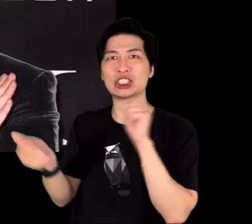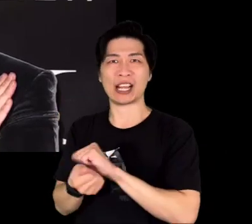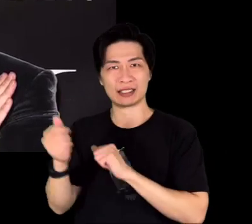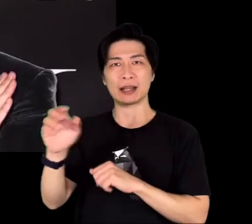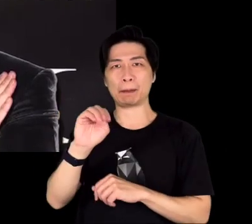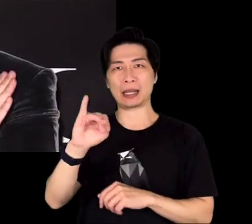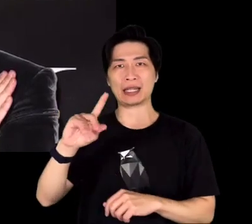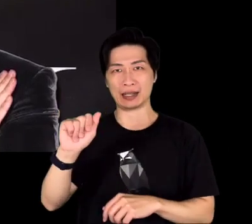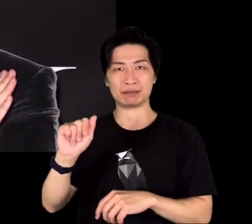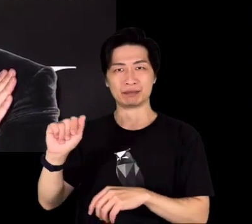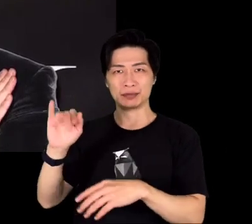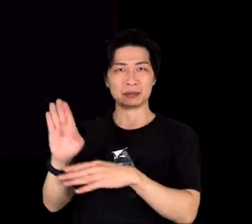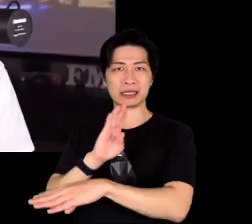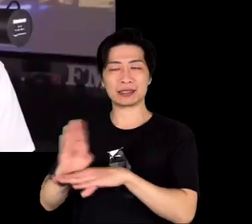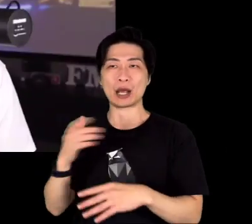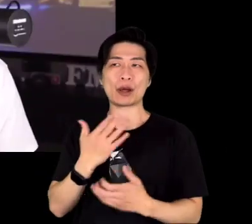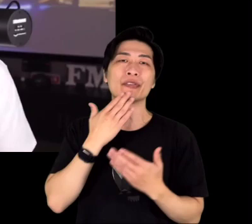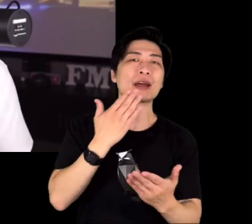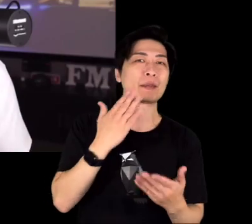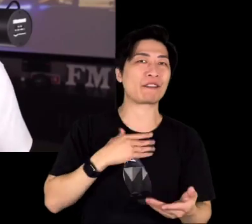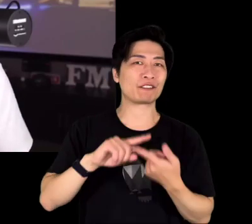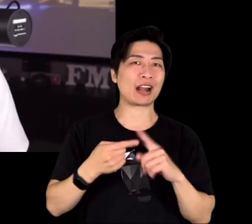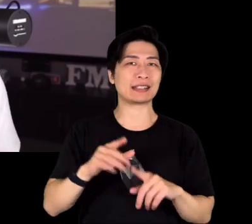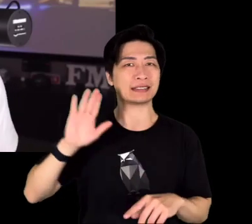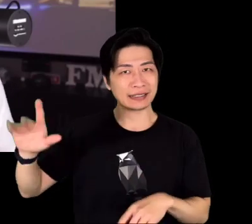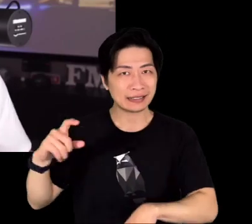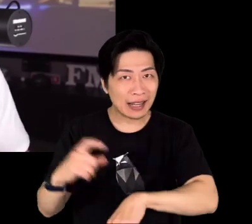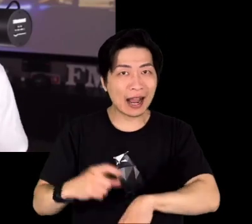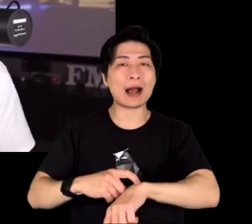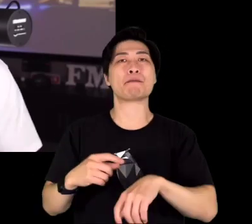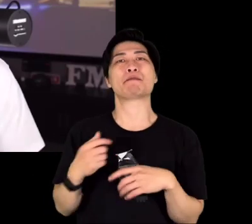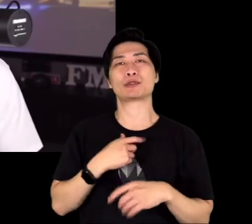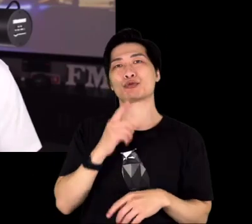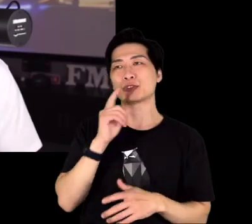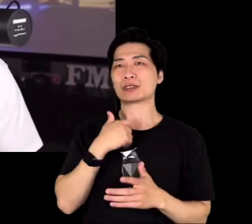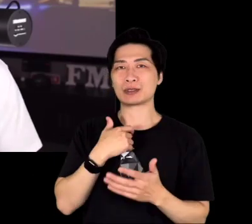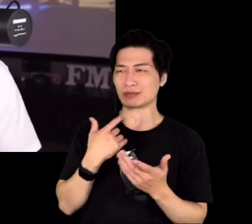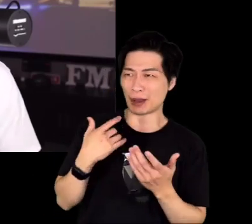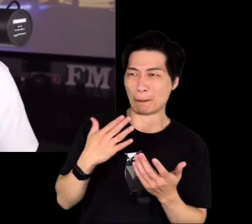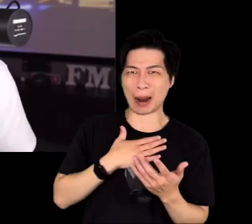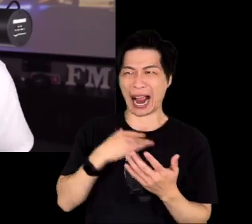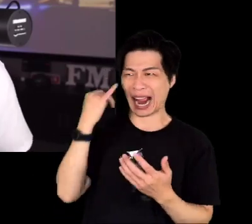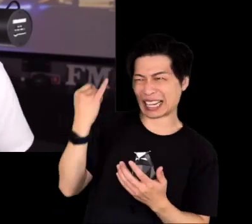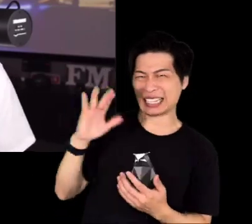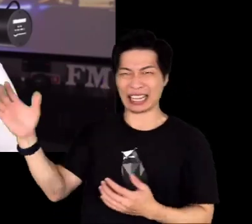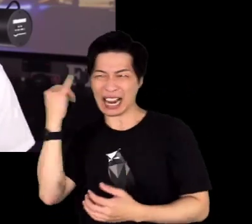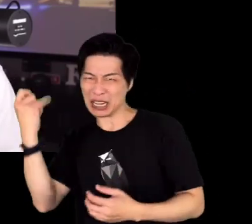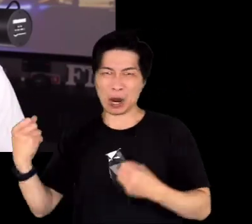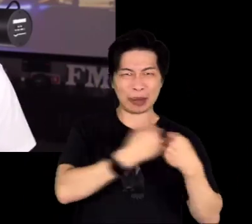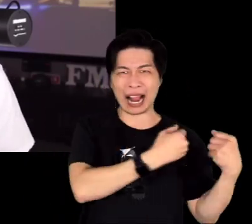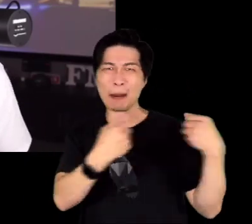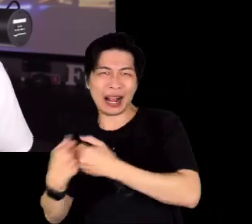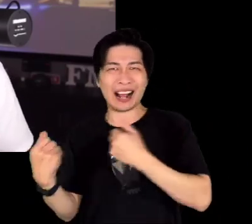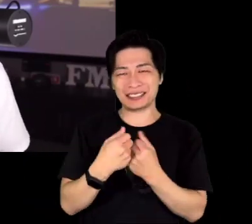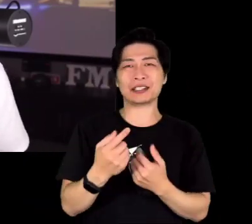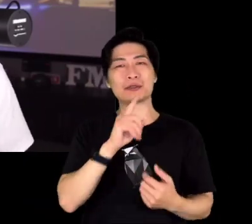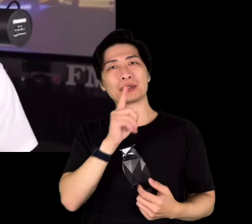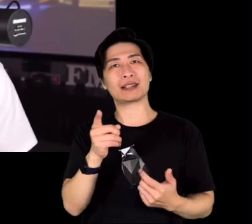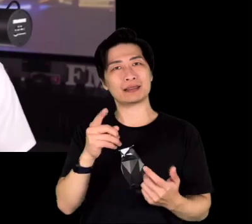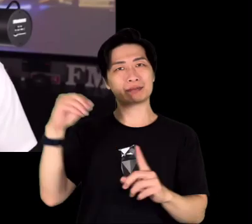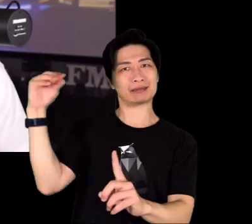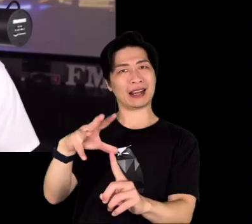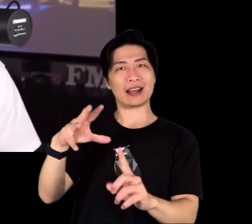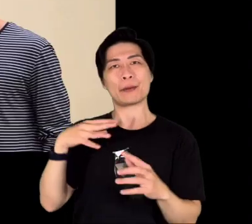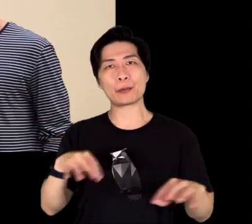he's disrupting the media industry. I want to give huge thanks to my friend for being so kind with his time. I was able to go to battle with my ideas